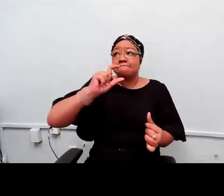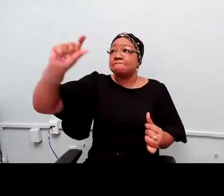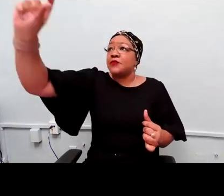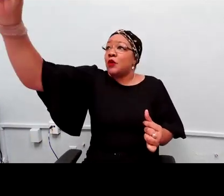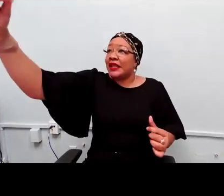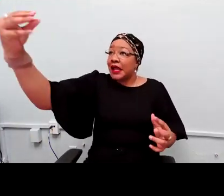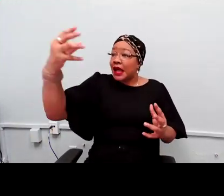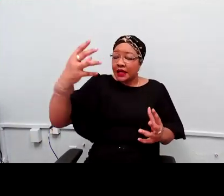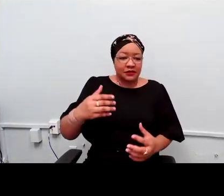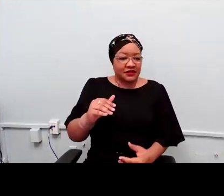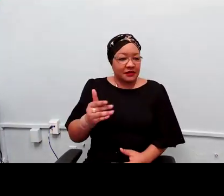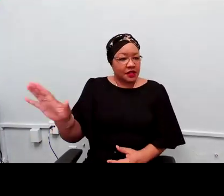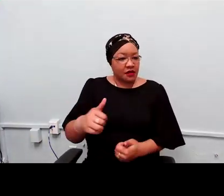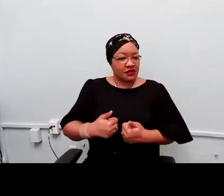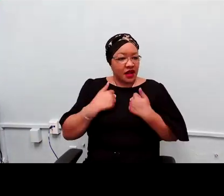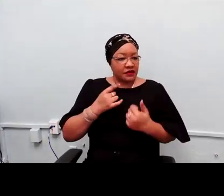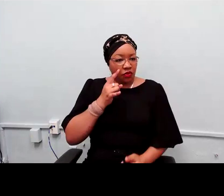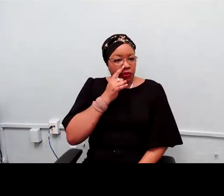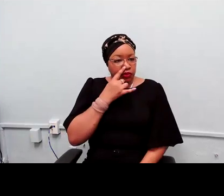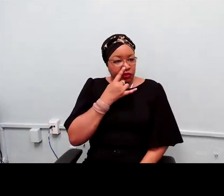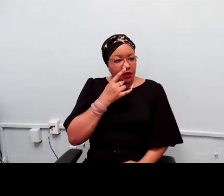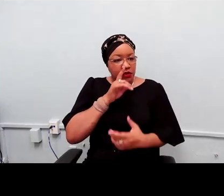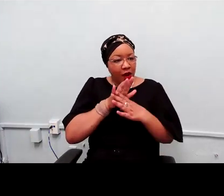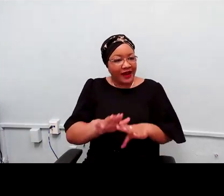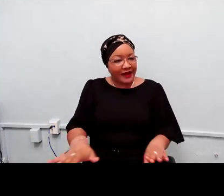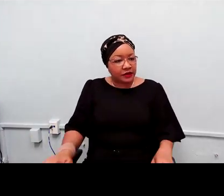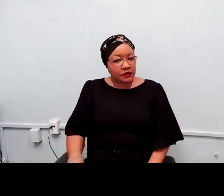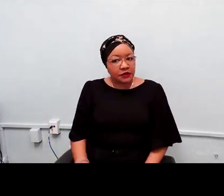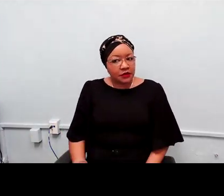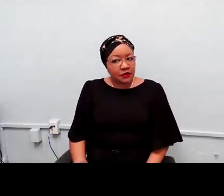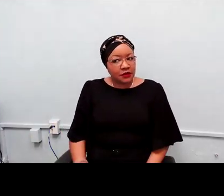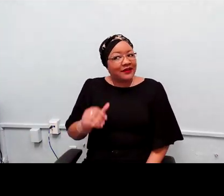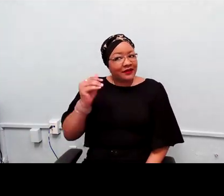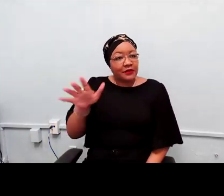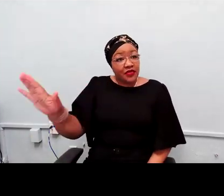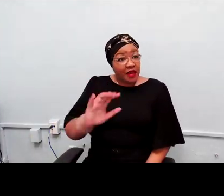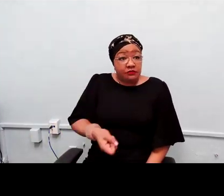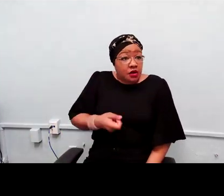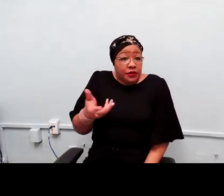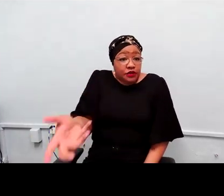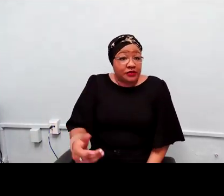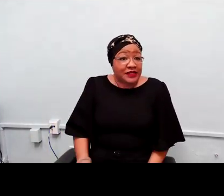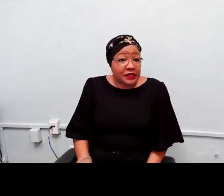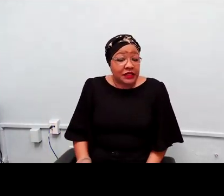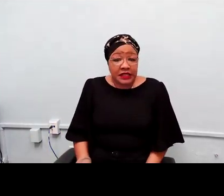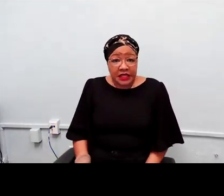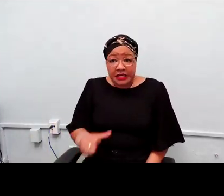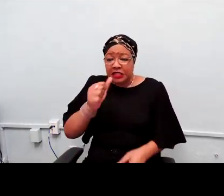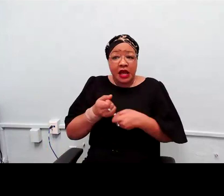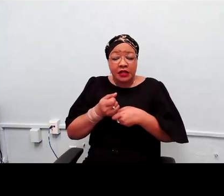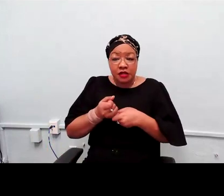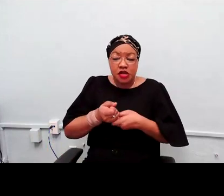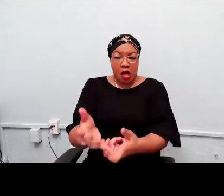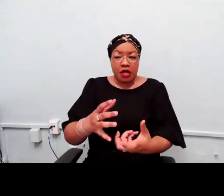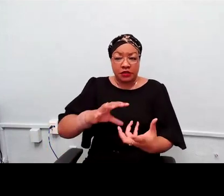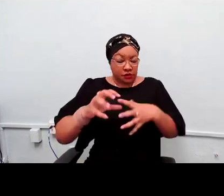lead a very quiet life. I imagine their poetry does not get them into difficulties.